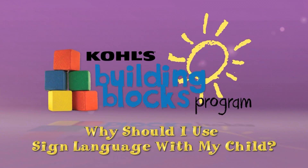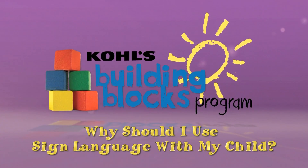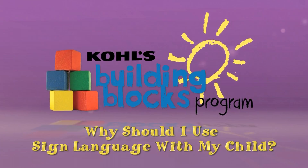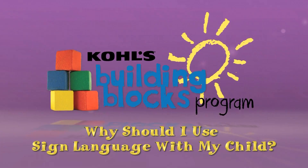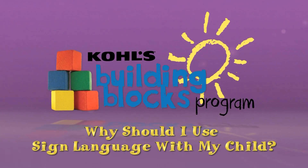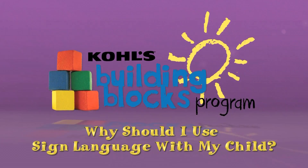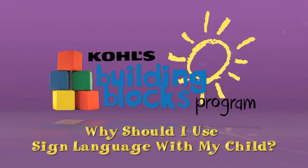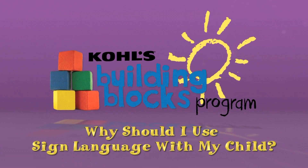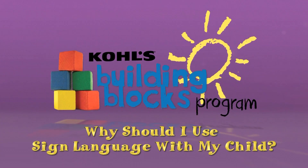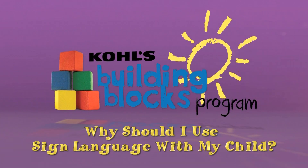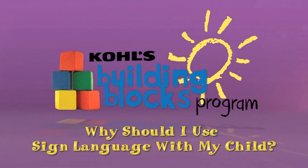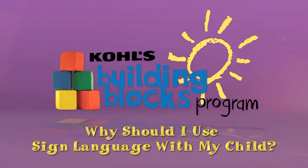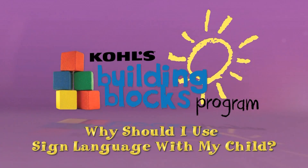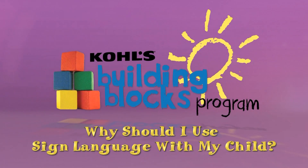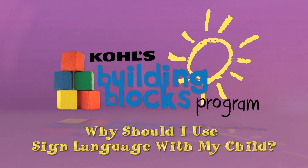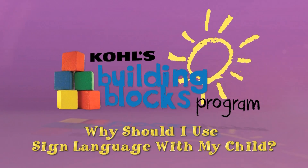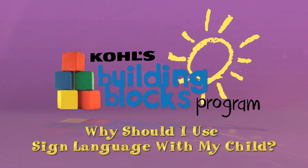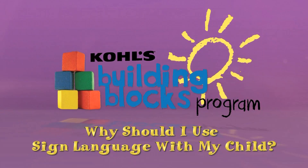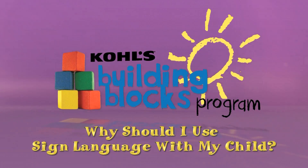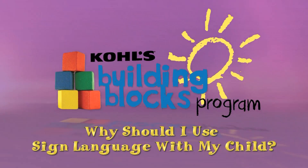Why should I use sign language with my child?